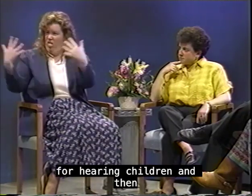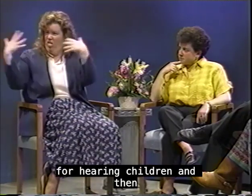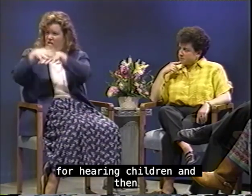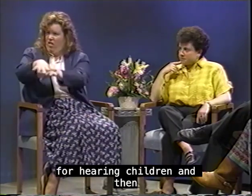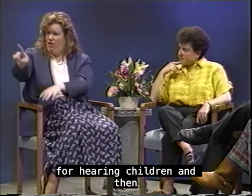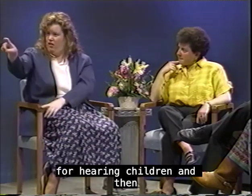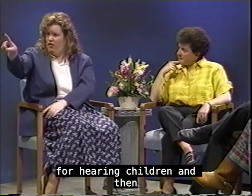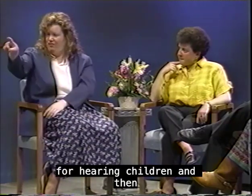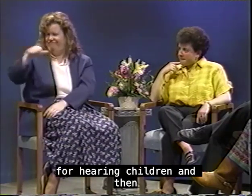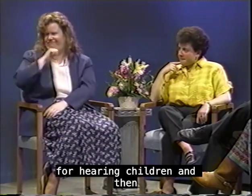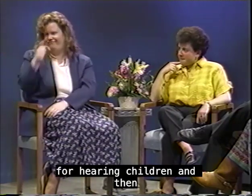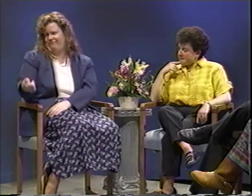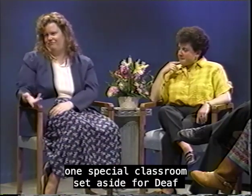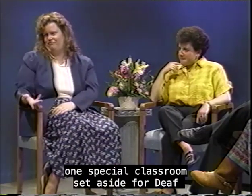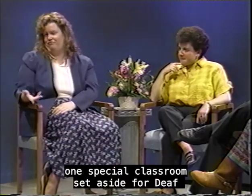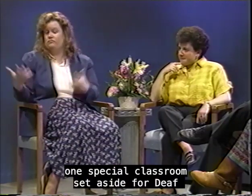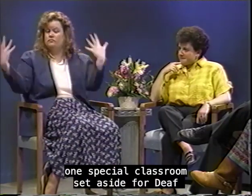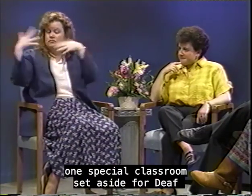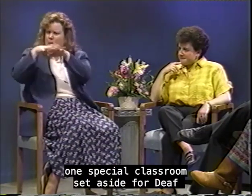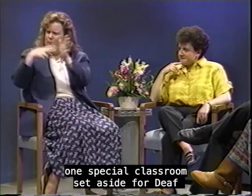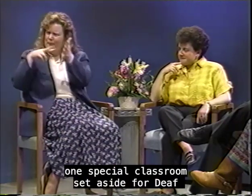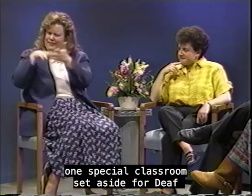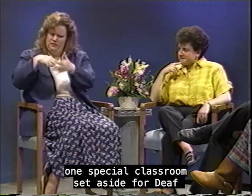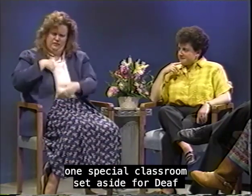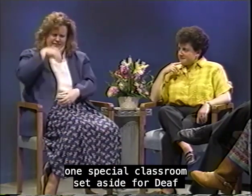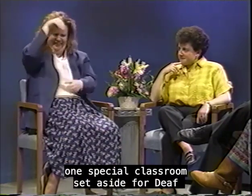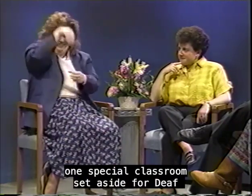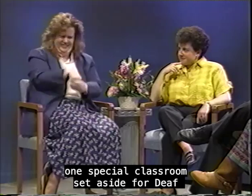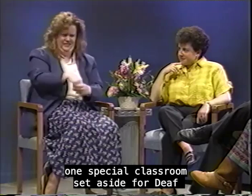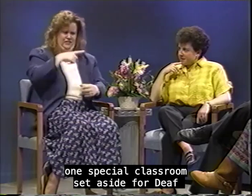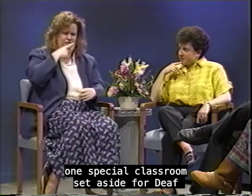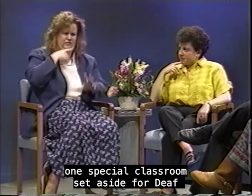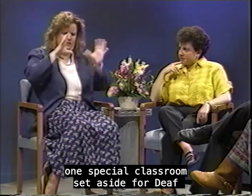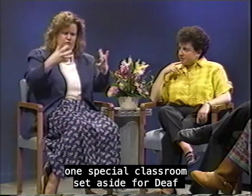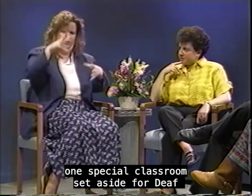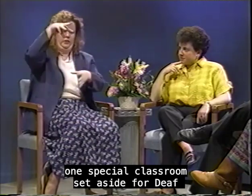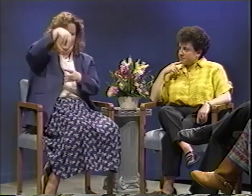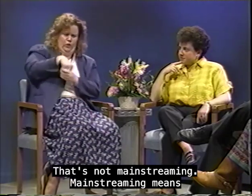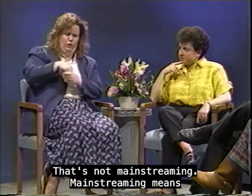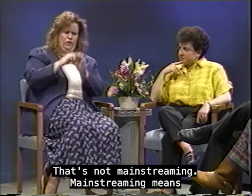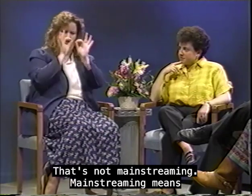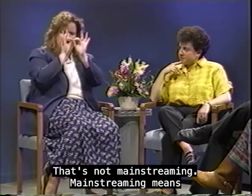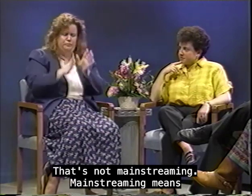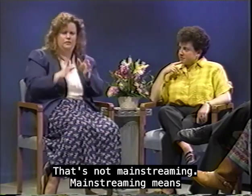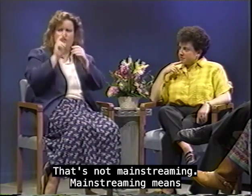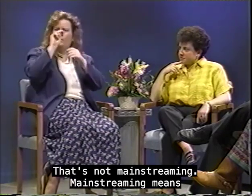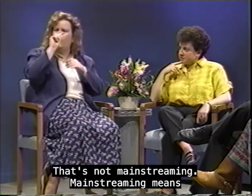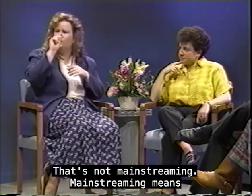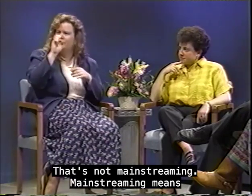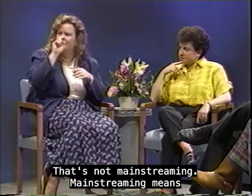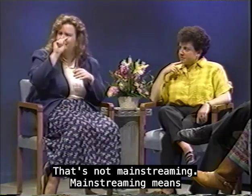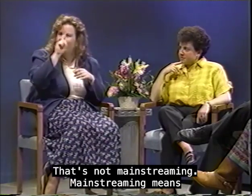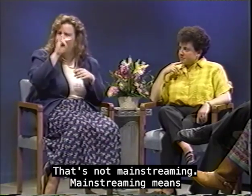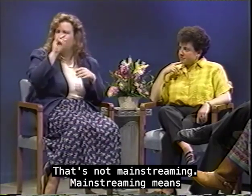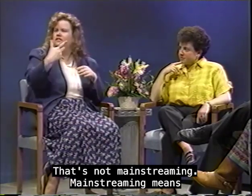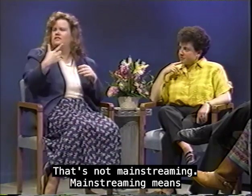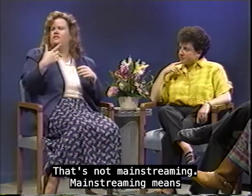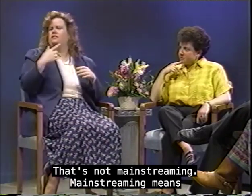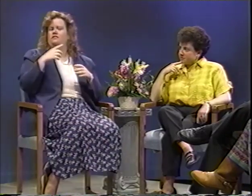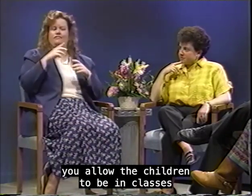hearing children and then one special classroom set aside for deaf students. That's not mainstreaming. Mainstreaming means you